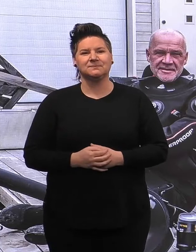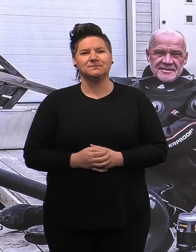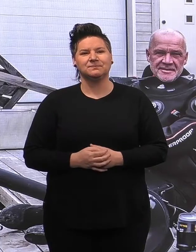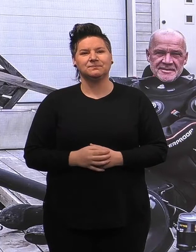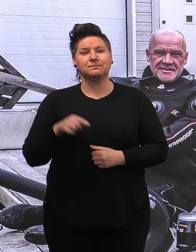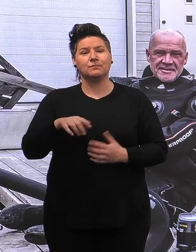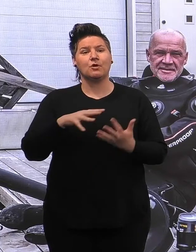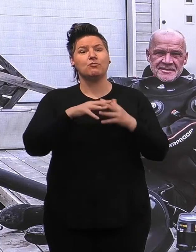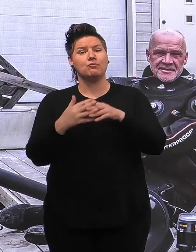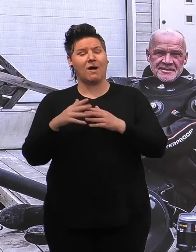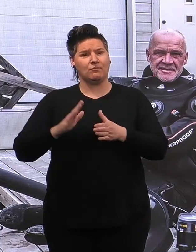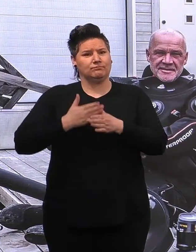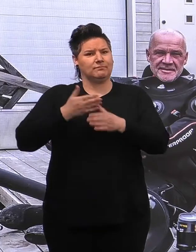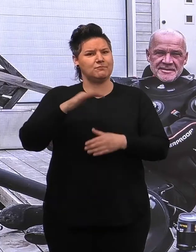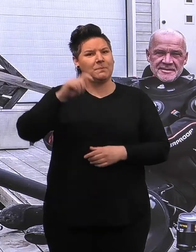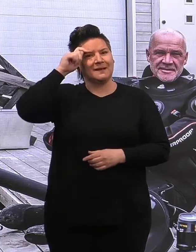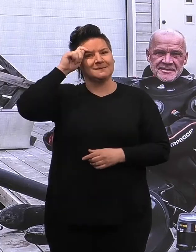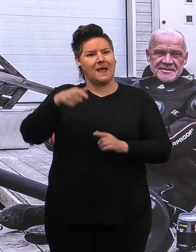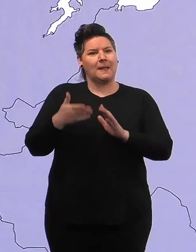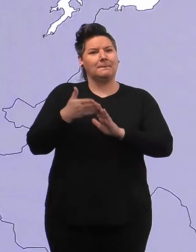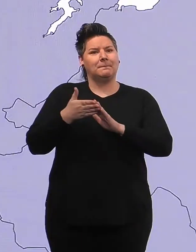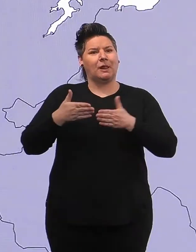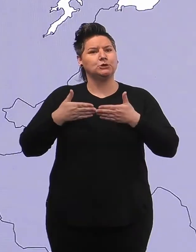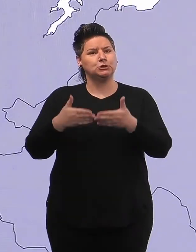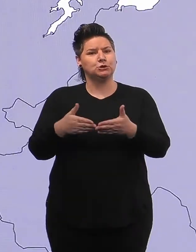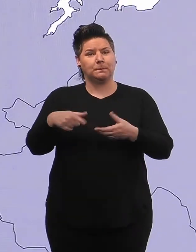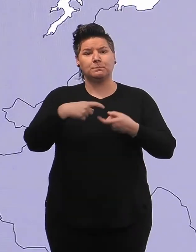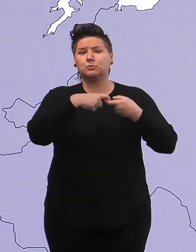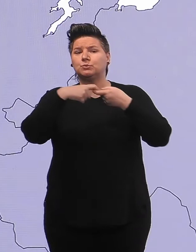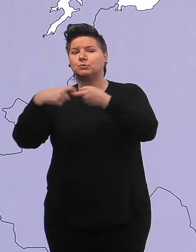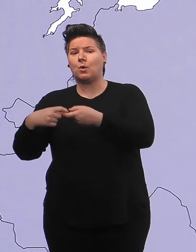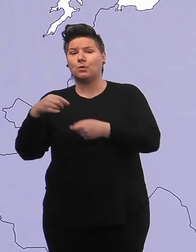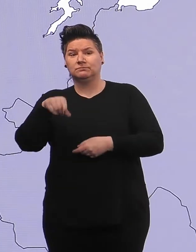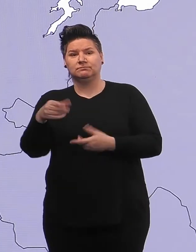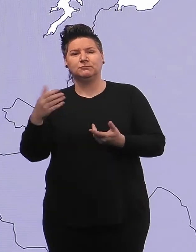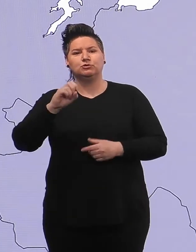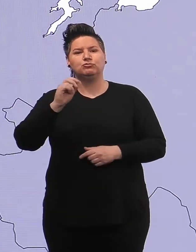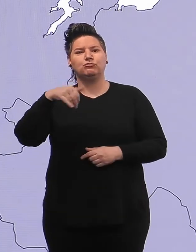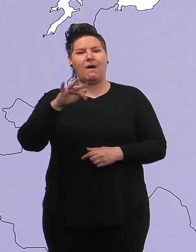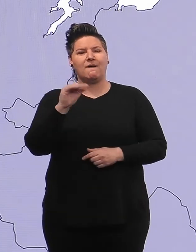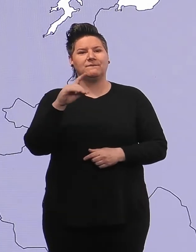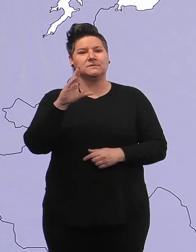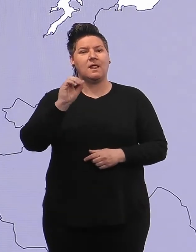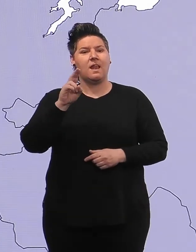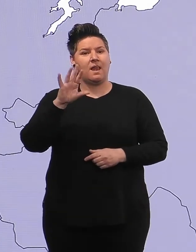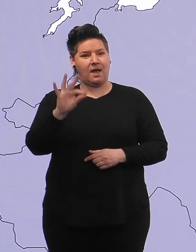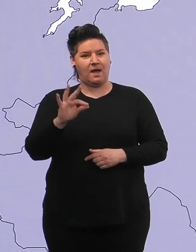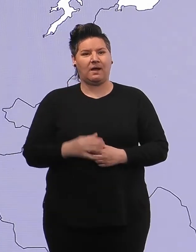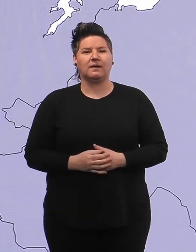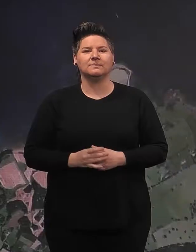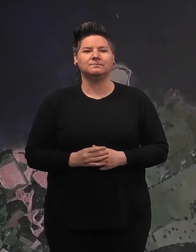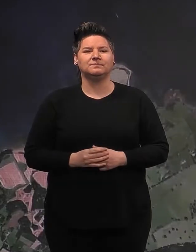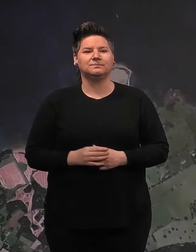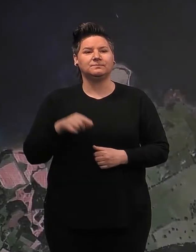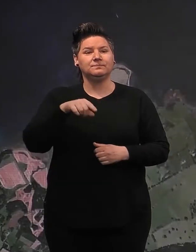This wreck was originally an Italian-built ship, and then she was towed into Strangford Lough